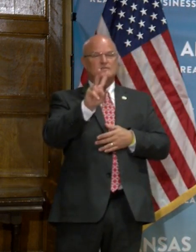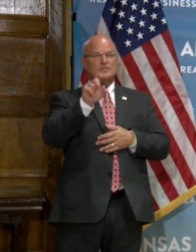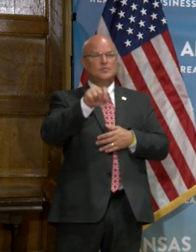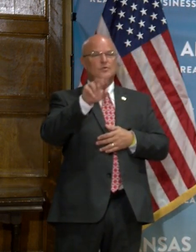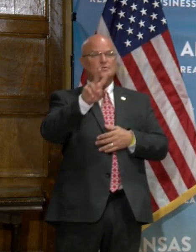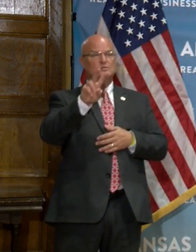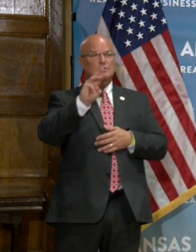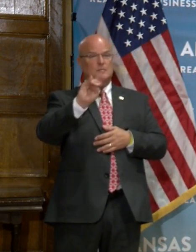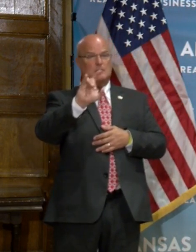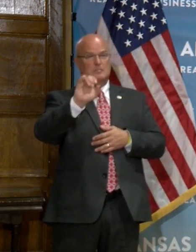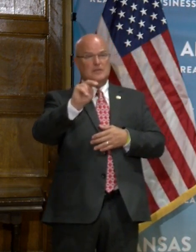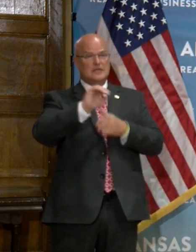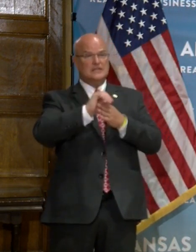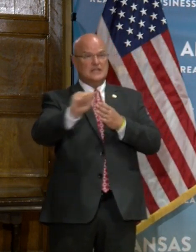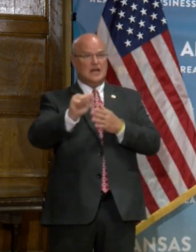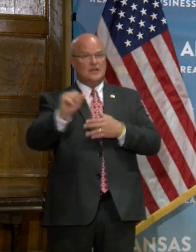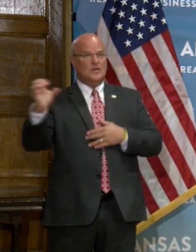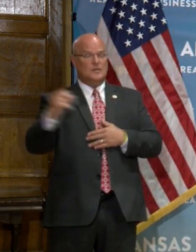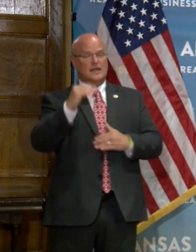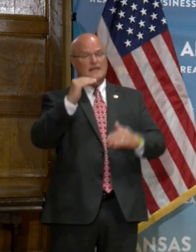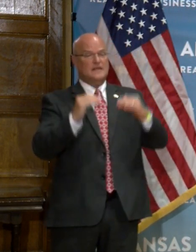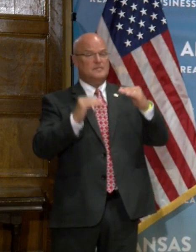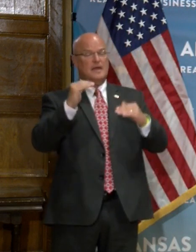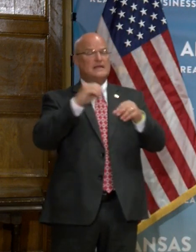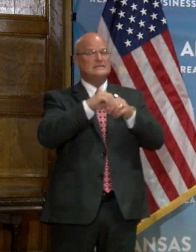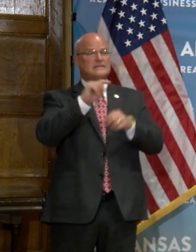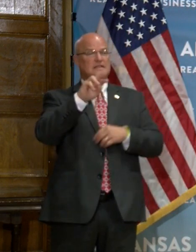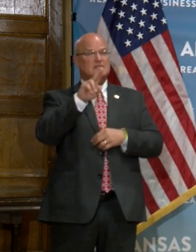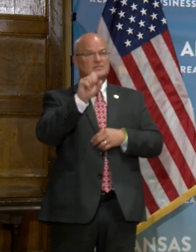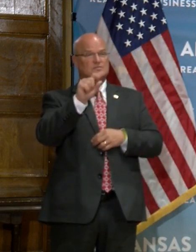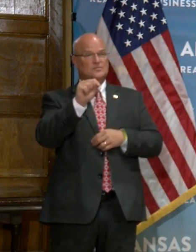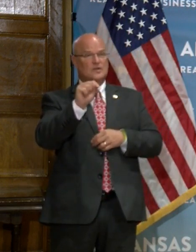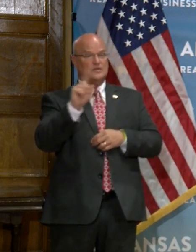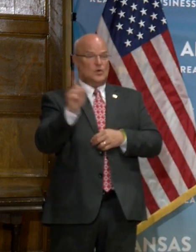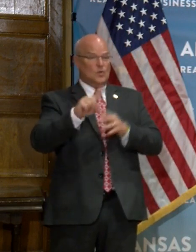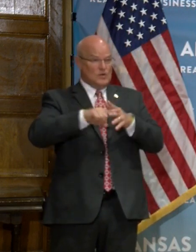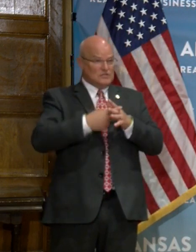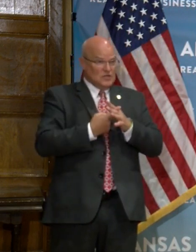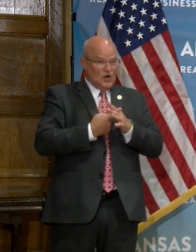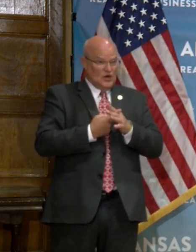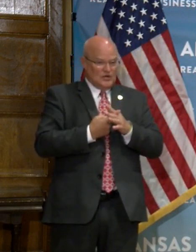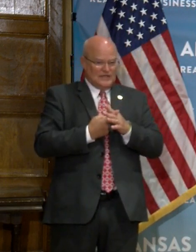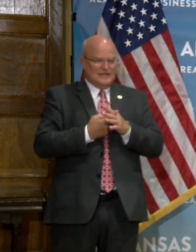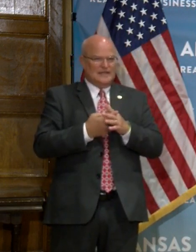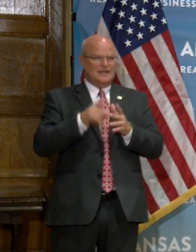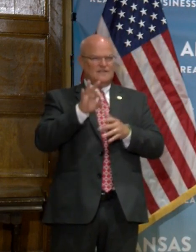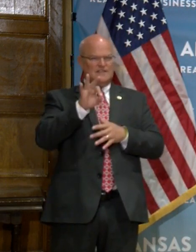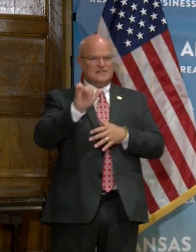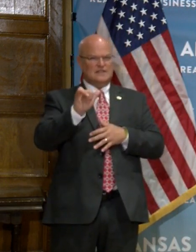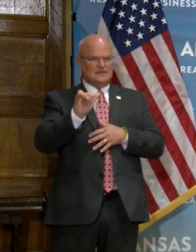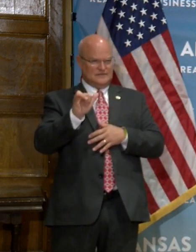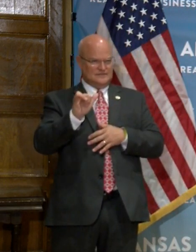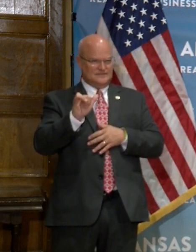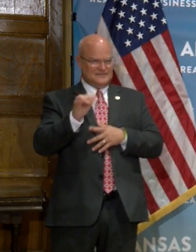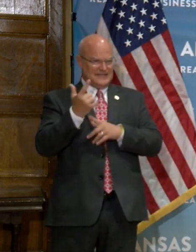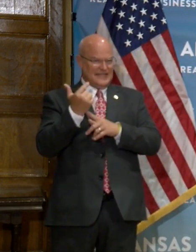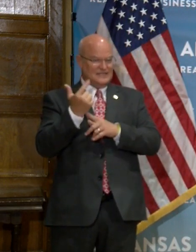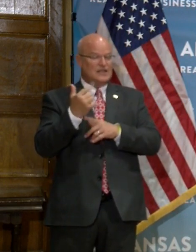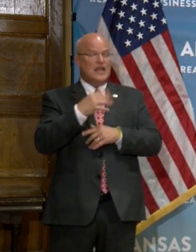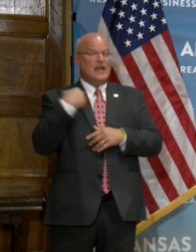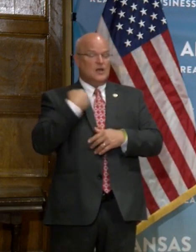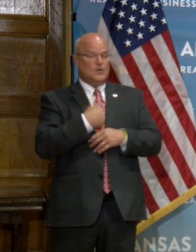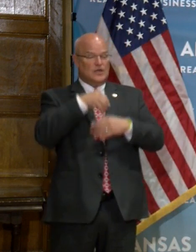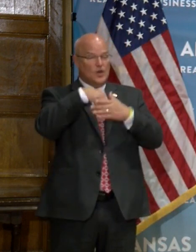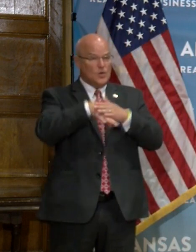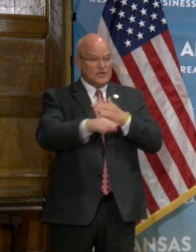million will bring the balance in the trust back to where we started at the beginning of the fiscal year. And as we